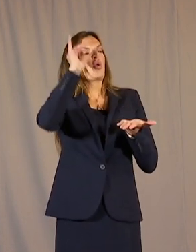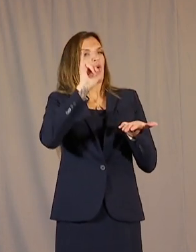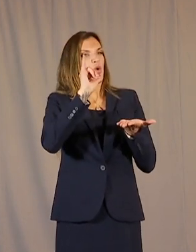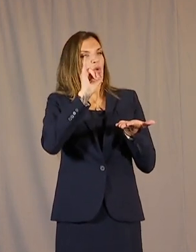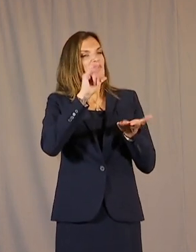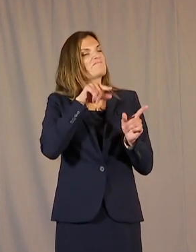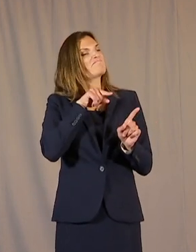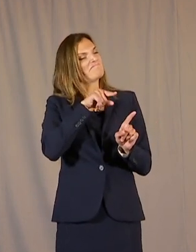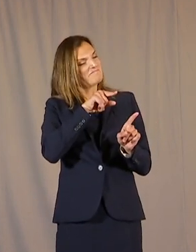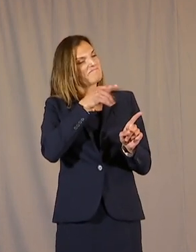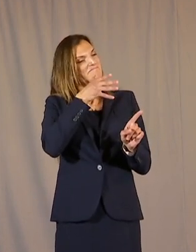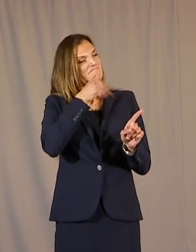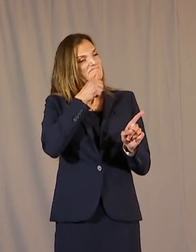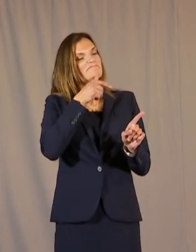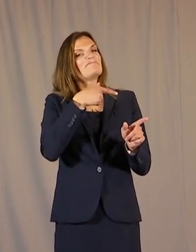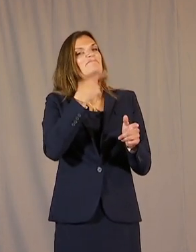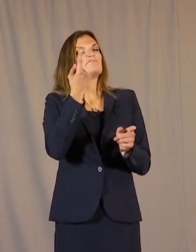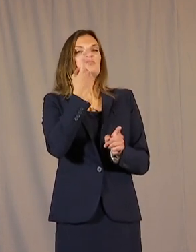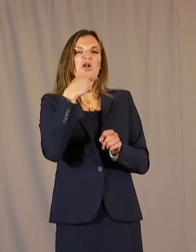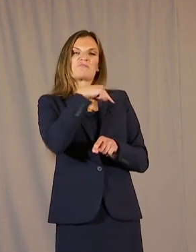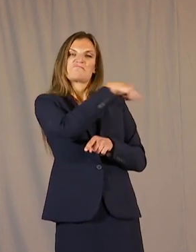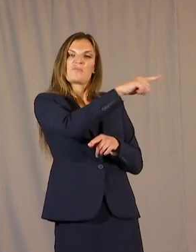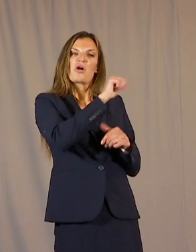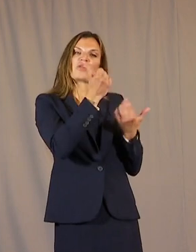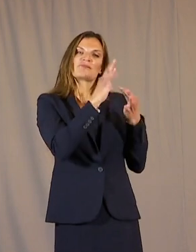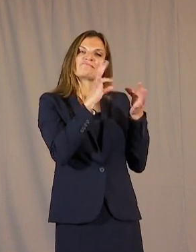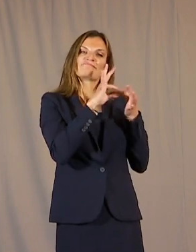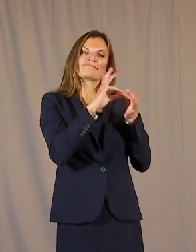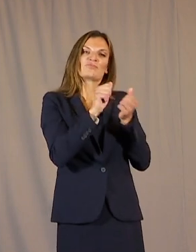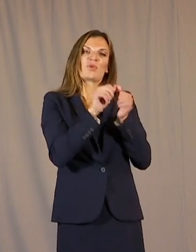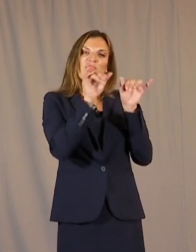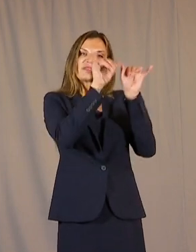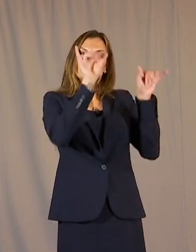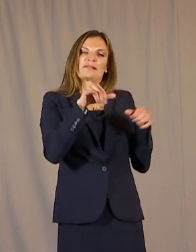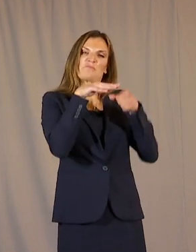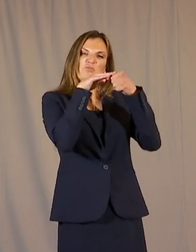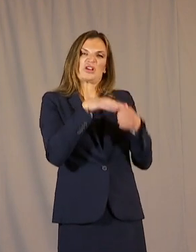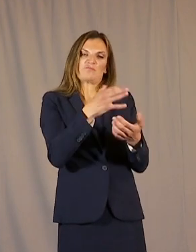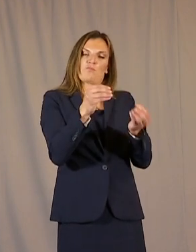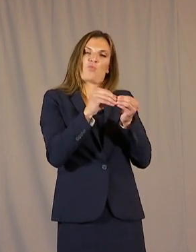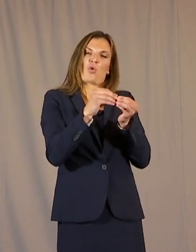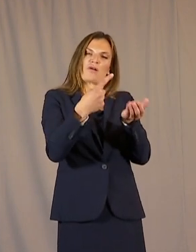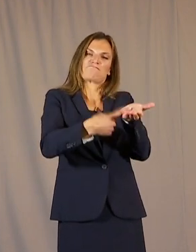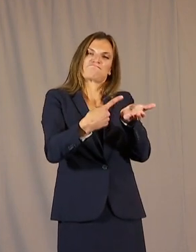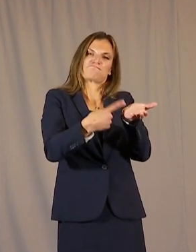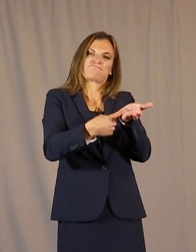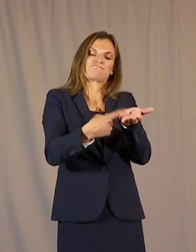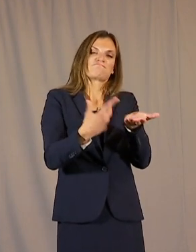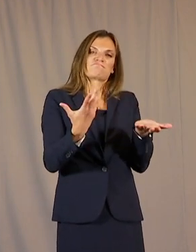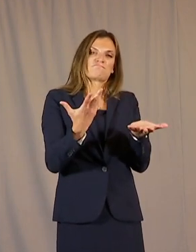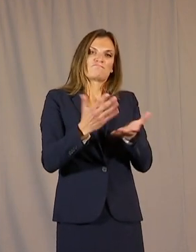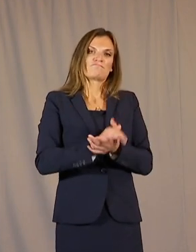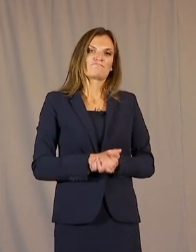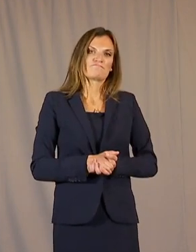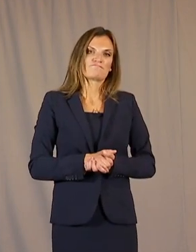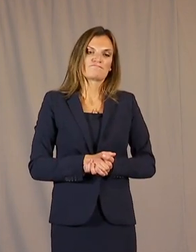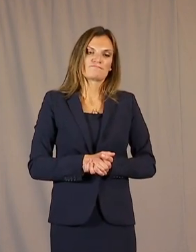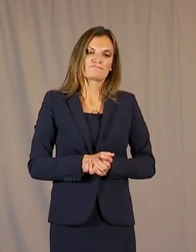some of the systemic challenges that we faced? Tommy has done a great job at summarizing some of